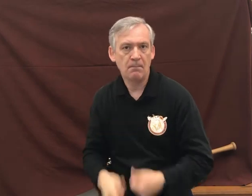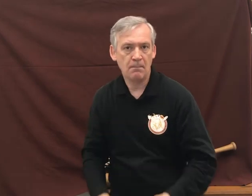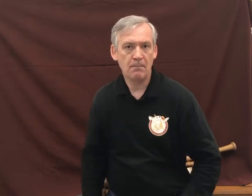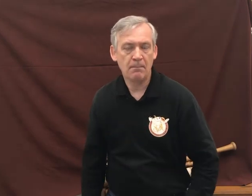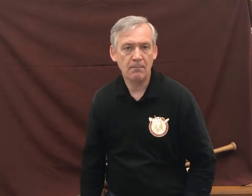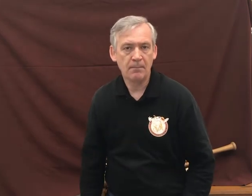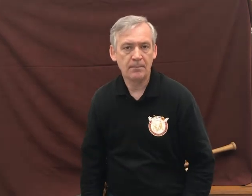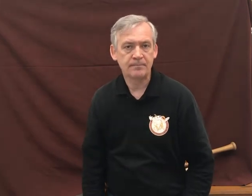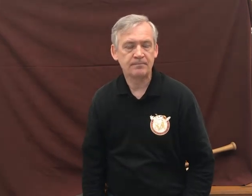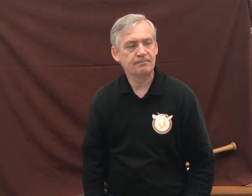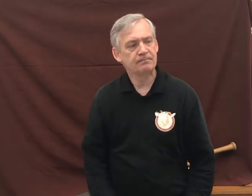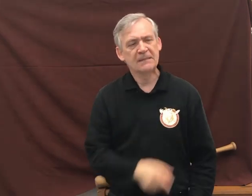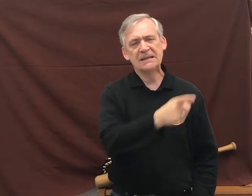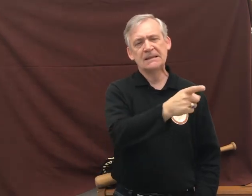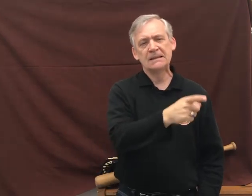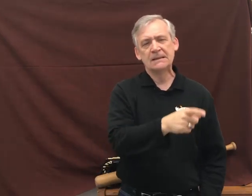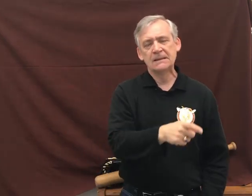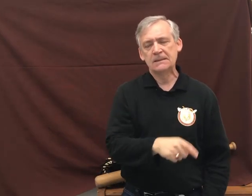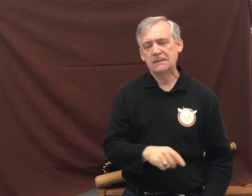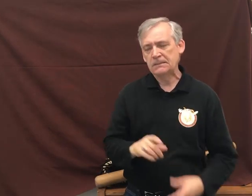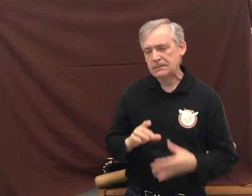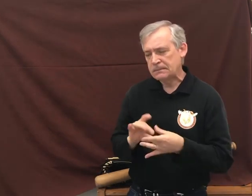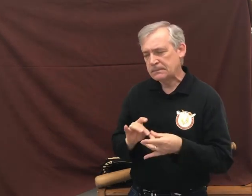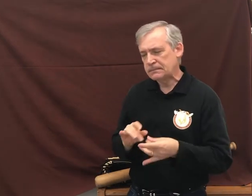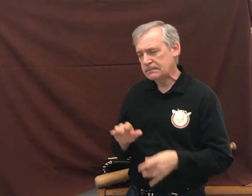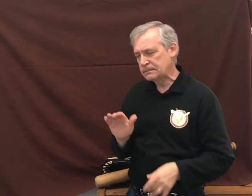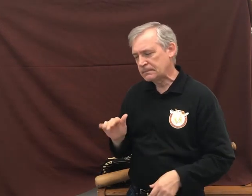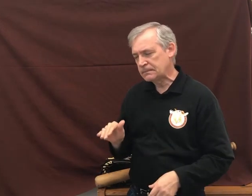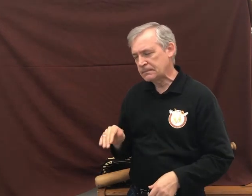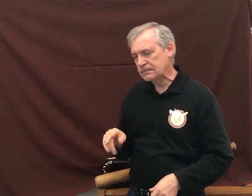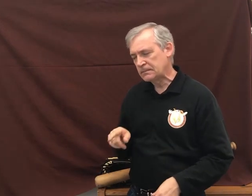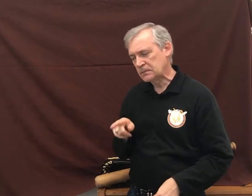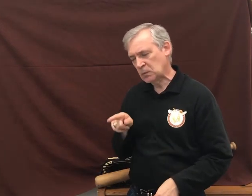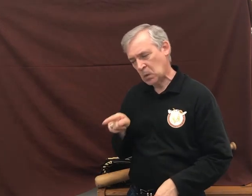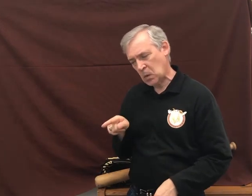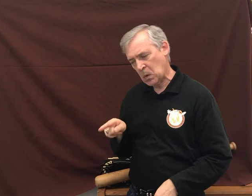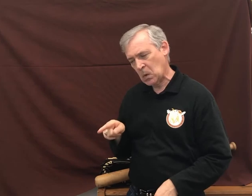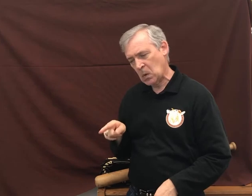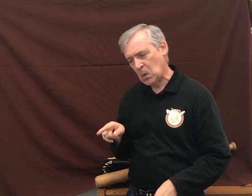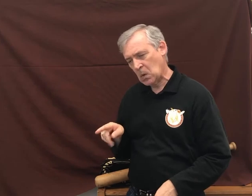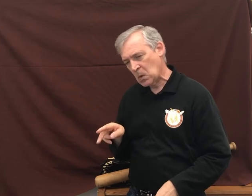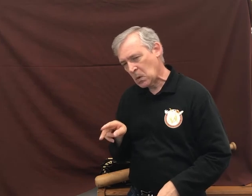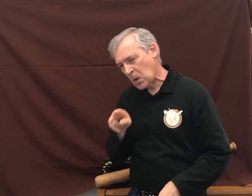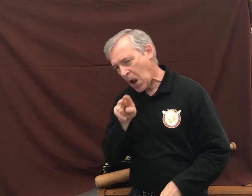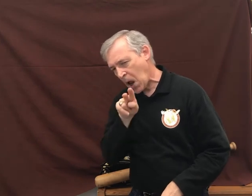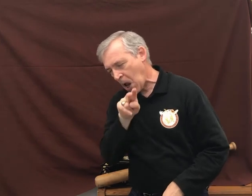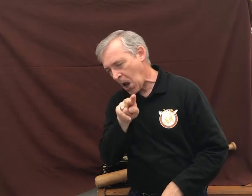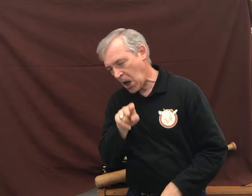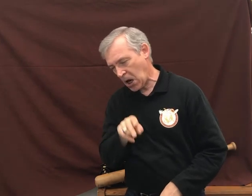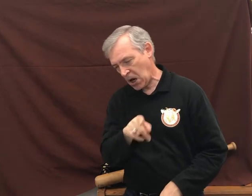He told me to watch carefully how the opposing team would single out Jackie for unfair treatment,